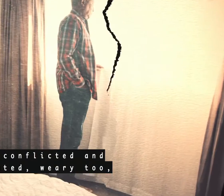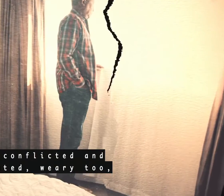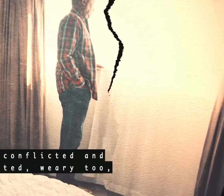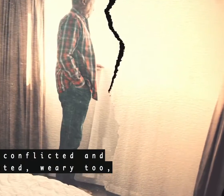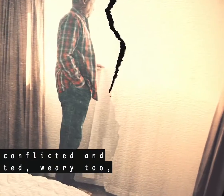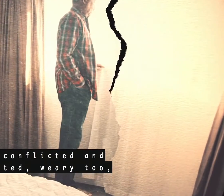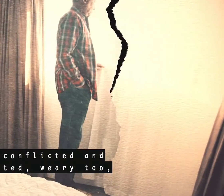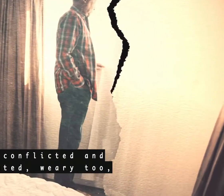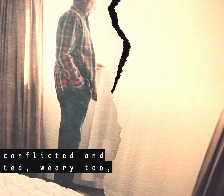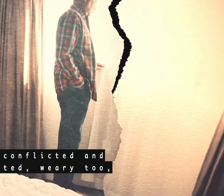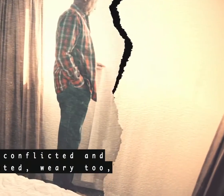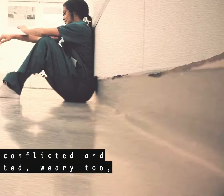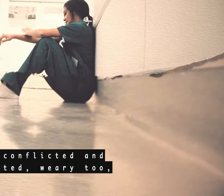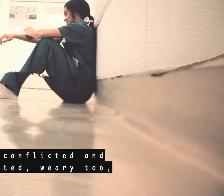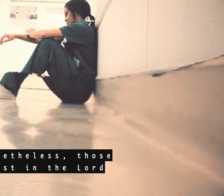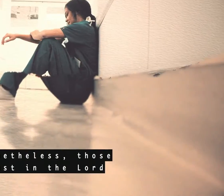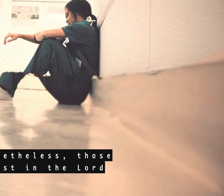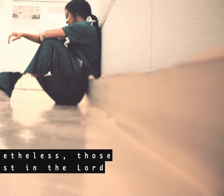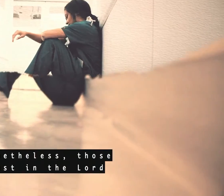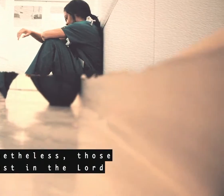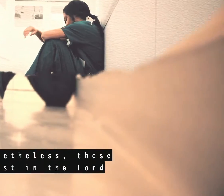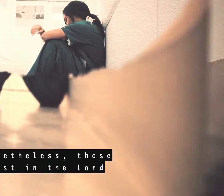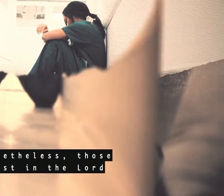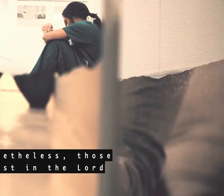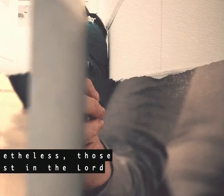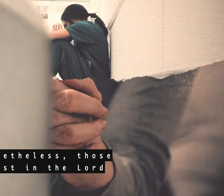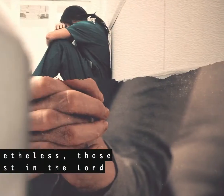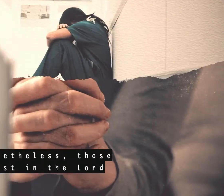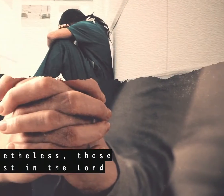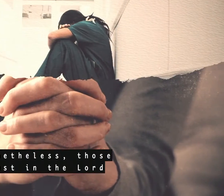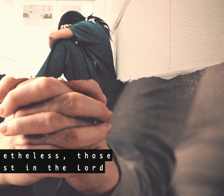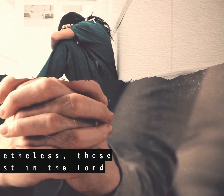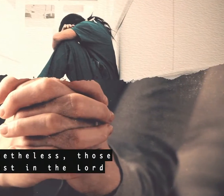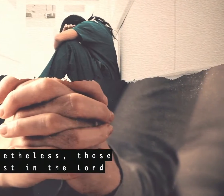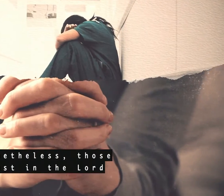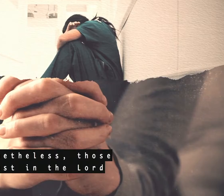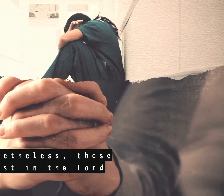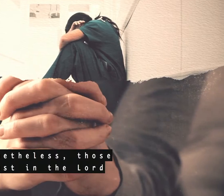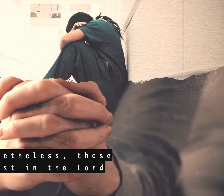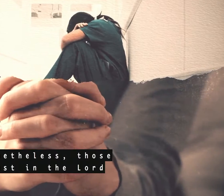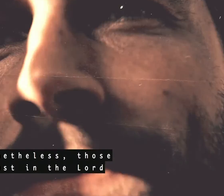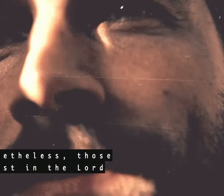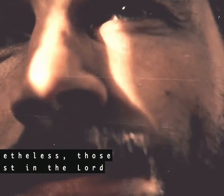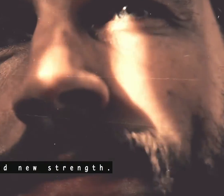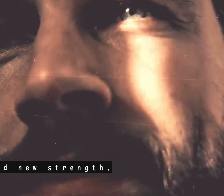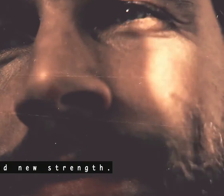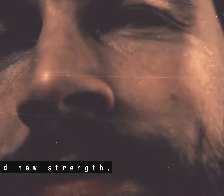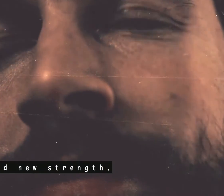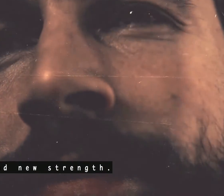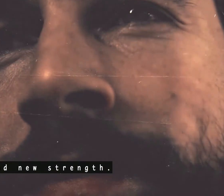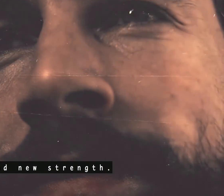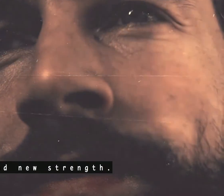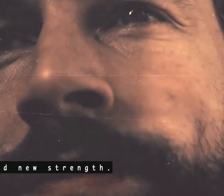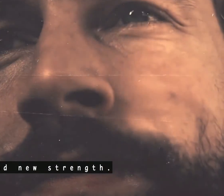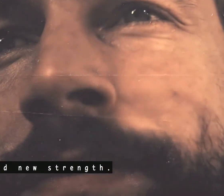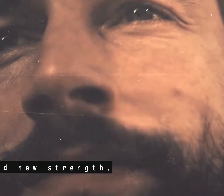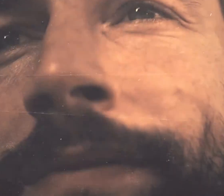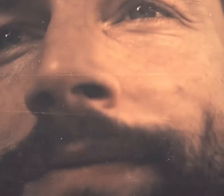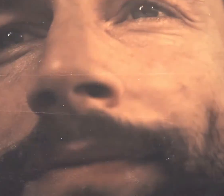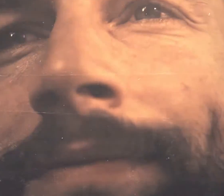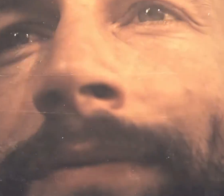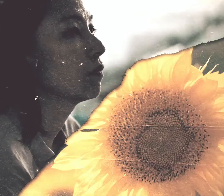frustrated, weary too. But nonetheless, those who trust in the Lord will find new